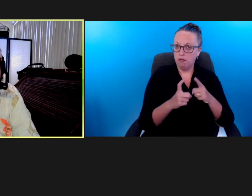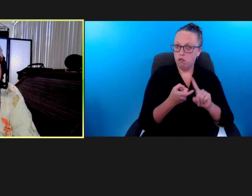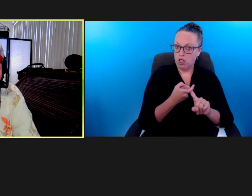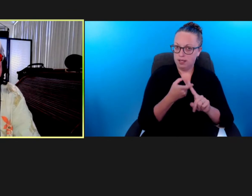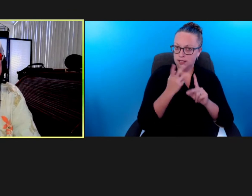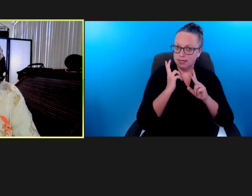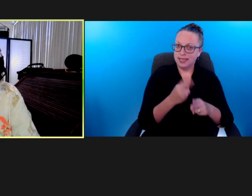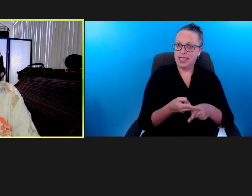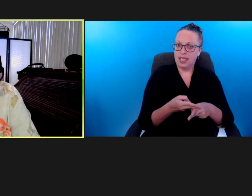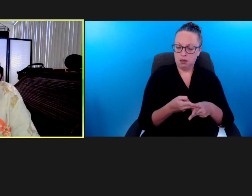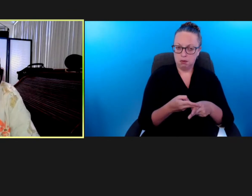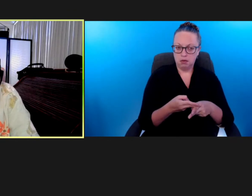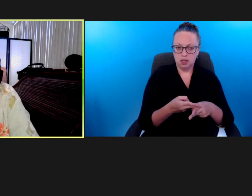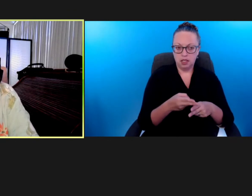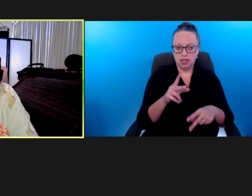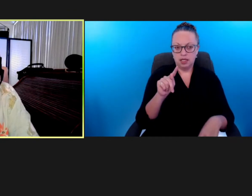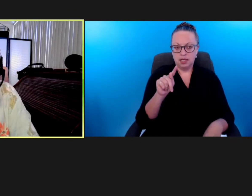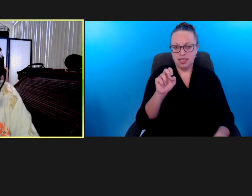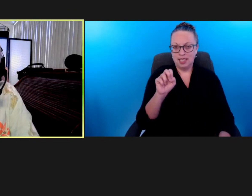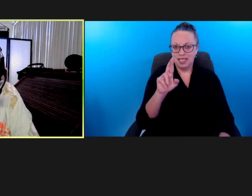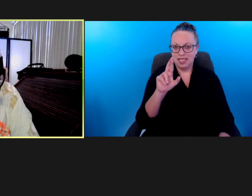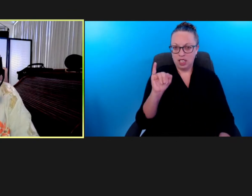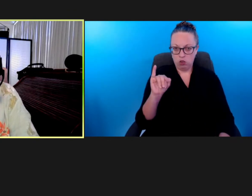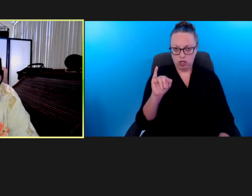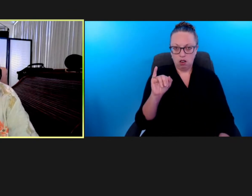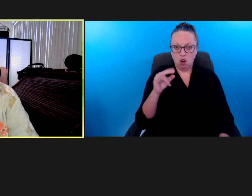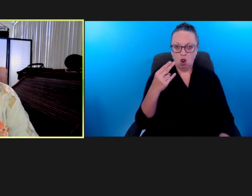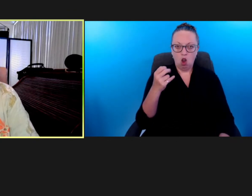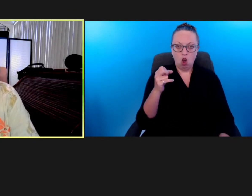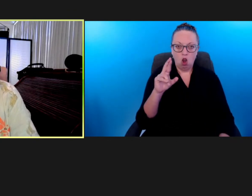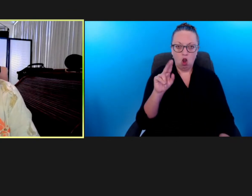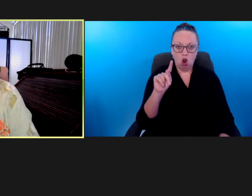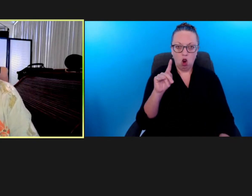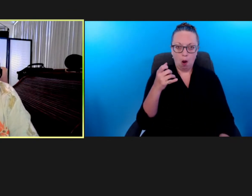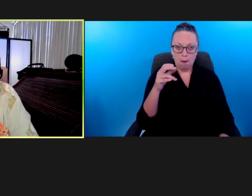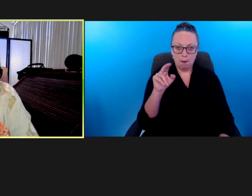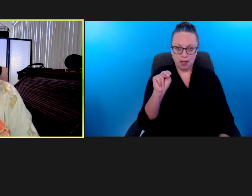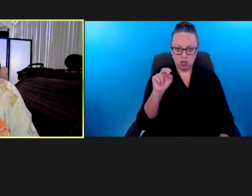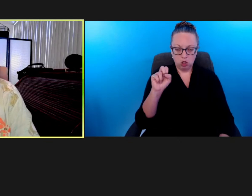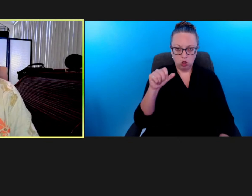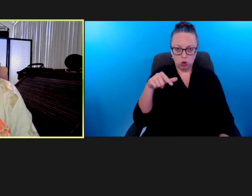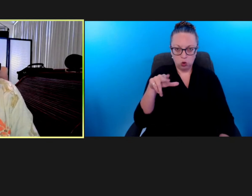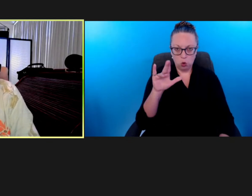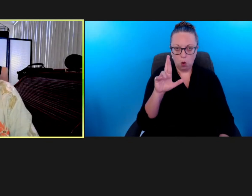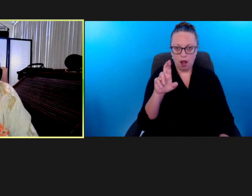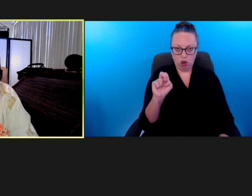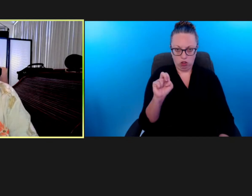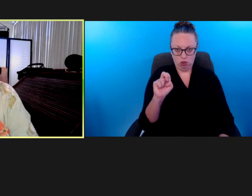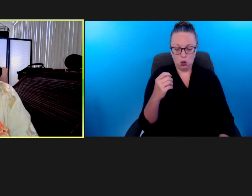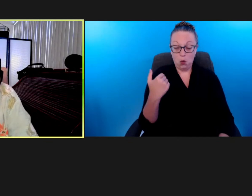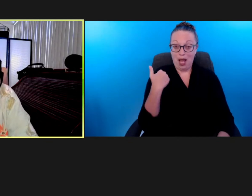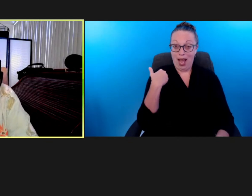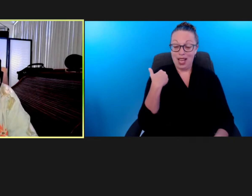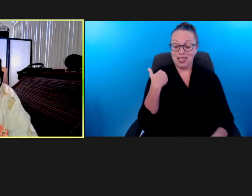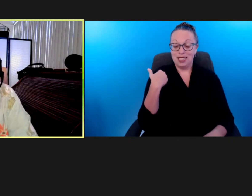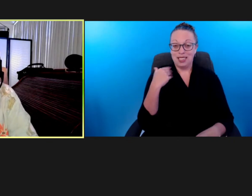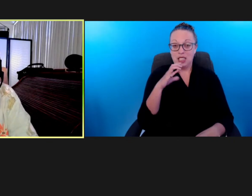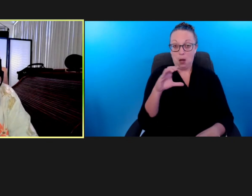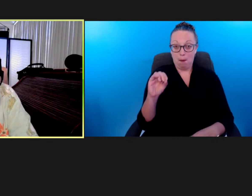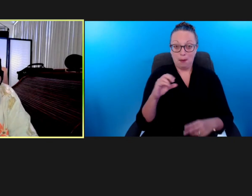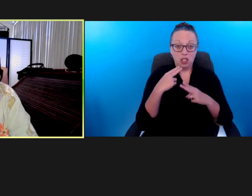named Terry Hartman Squire, who runs an outfit called Lights, Camera,